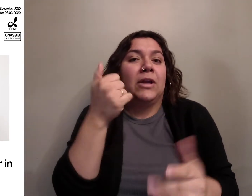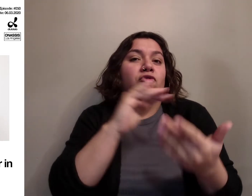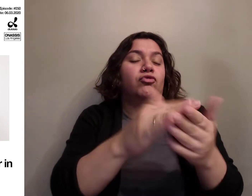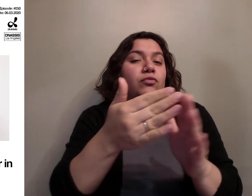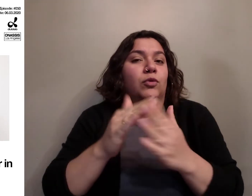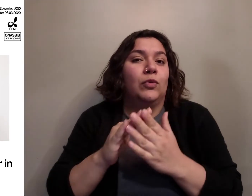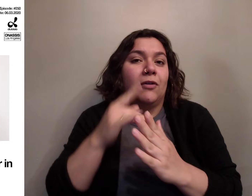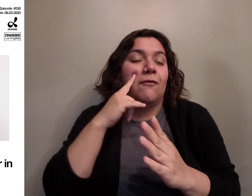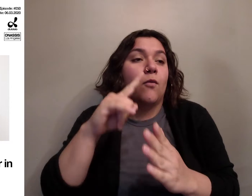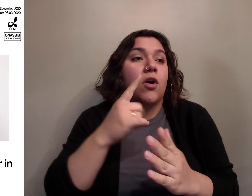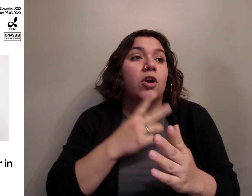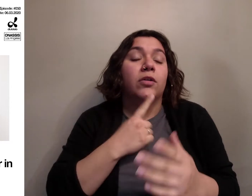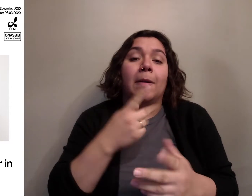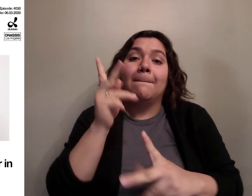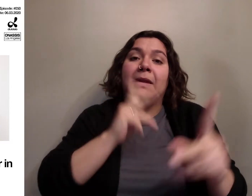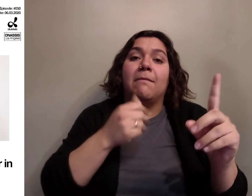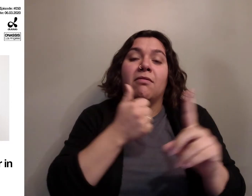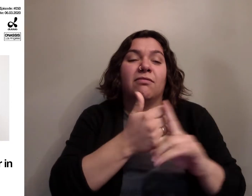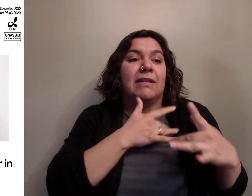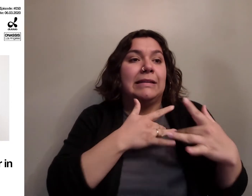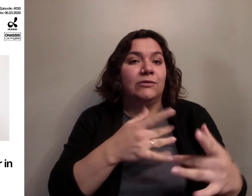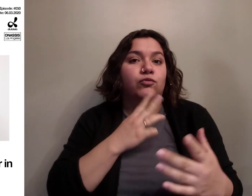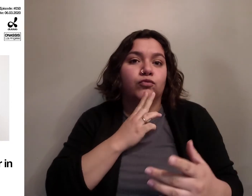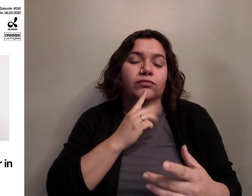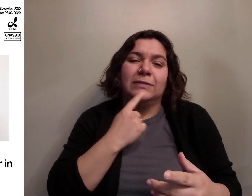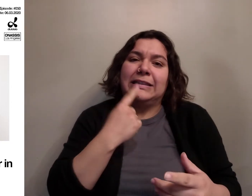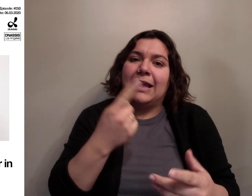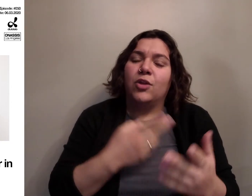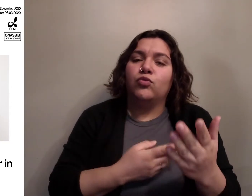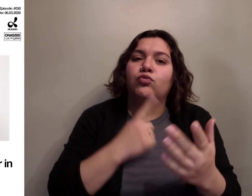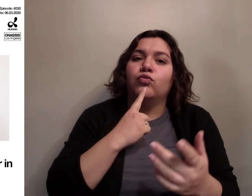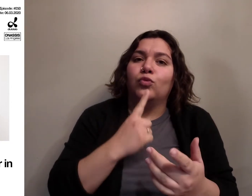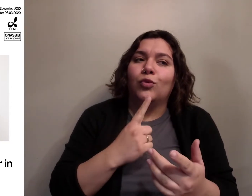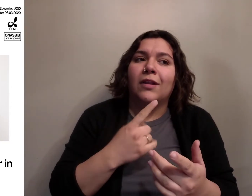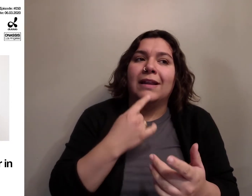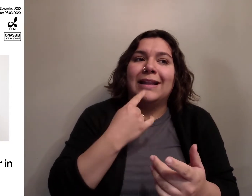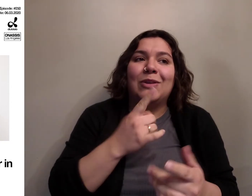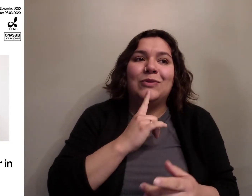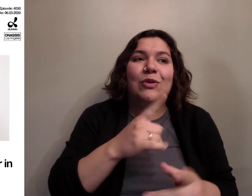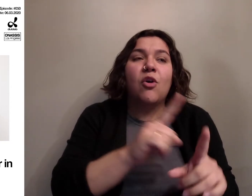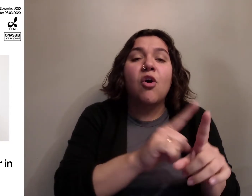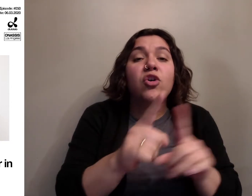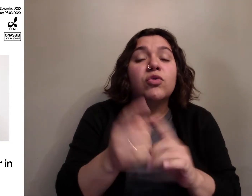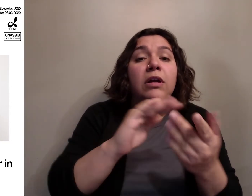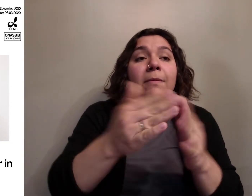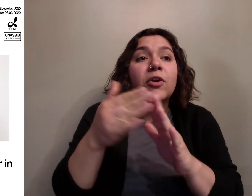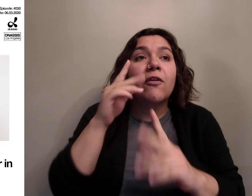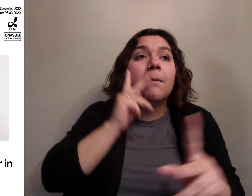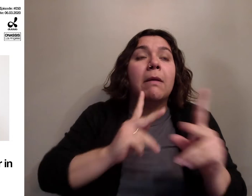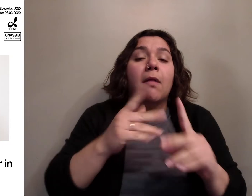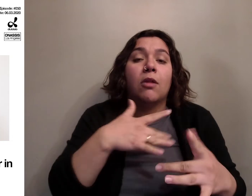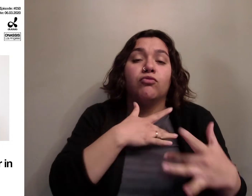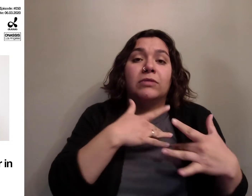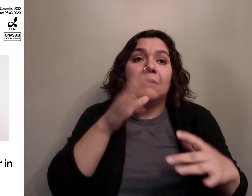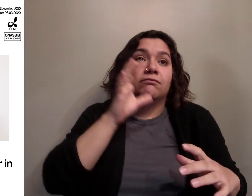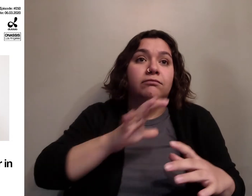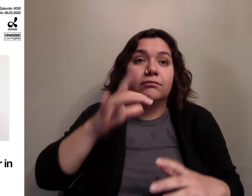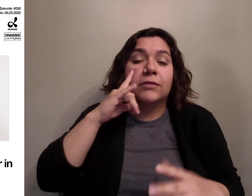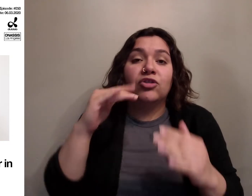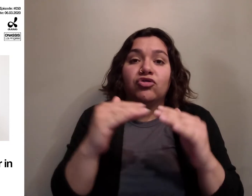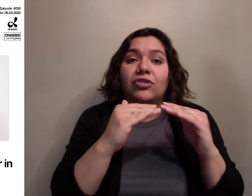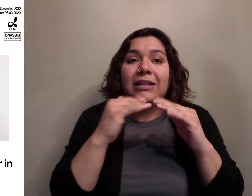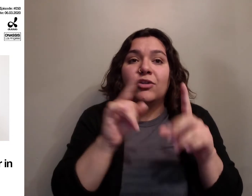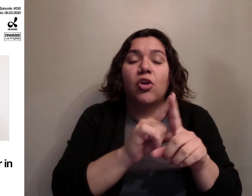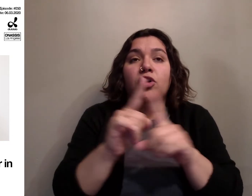can better become a beloved community, a community of truth tellers, a community of justice seekers, a community